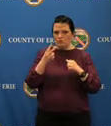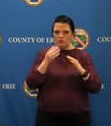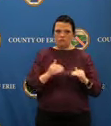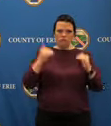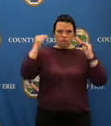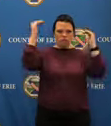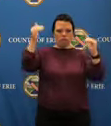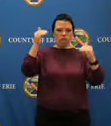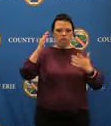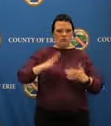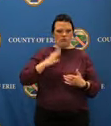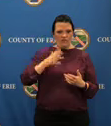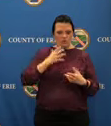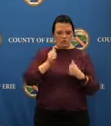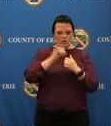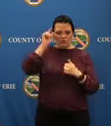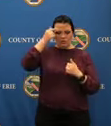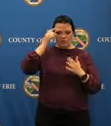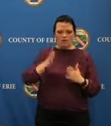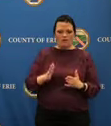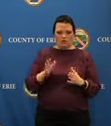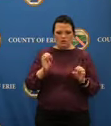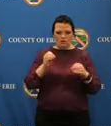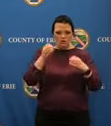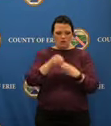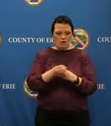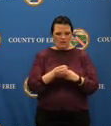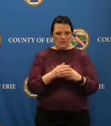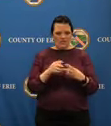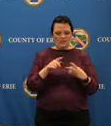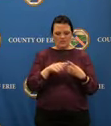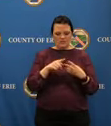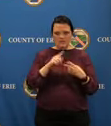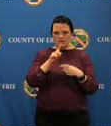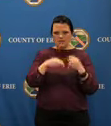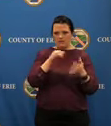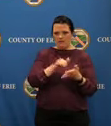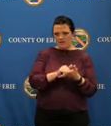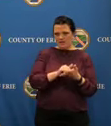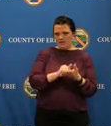governor's office, Larry Schwartz and John Majori, about that.